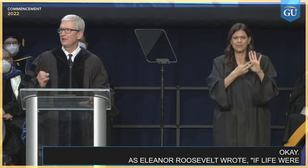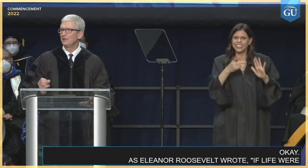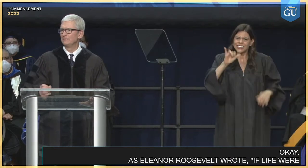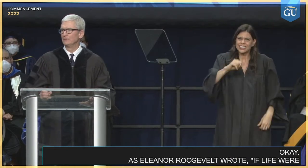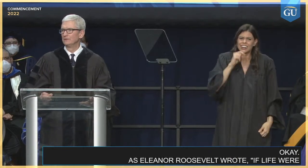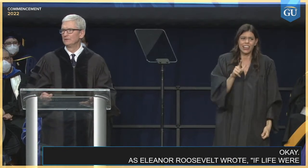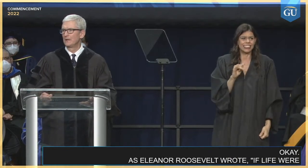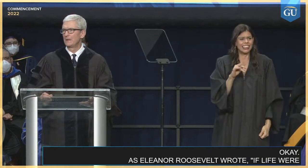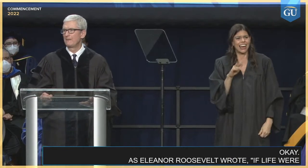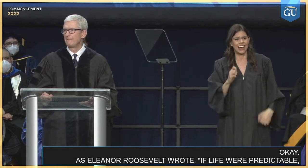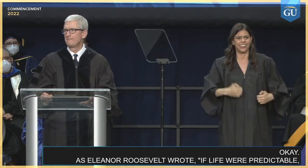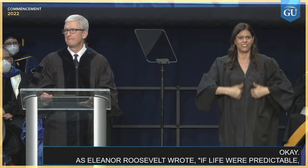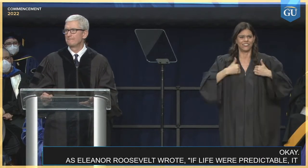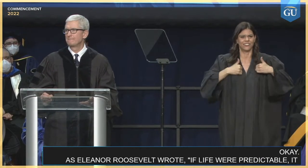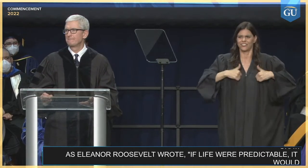flavor.